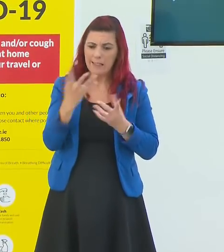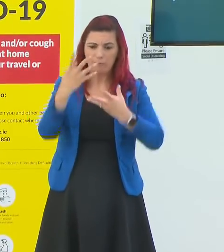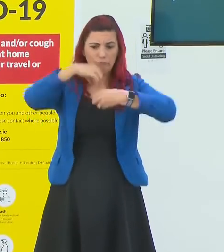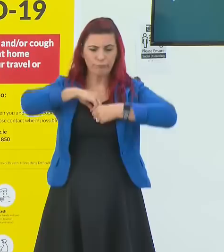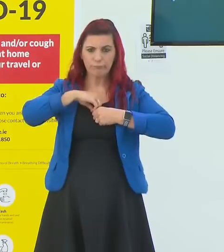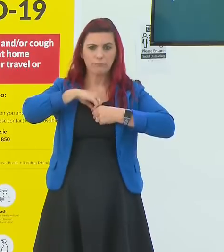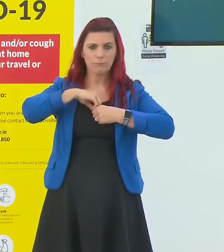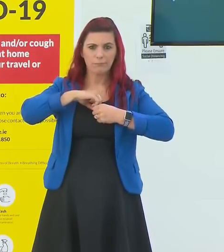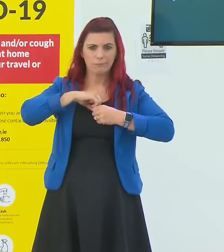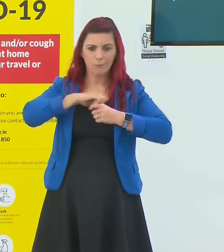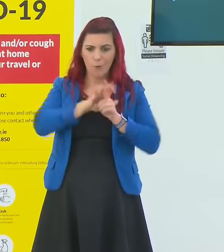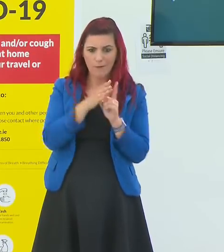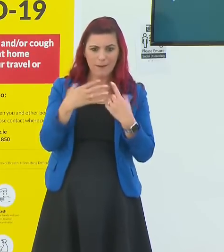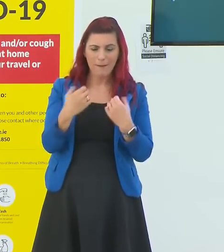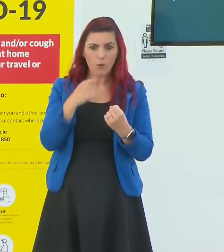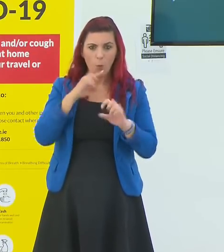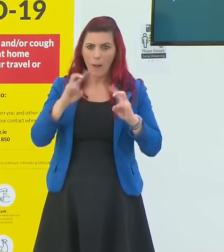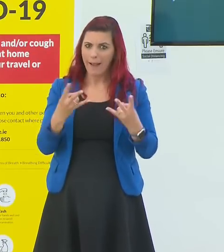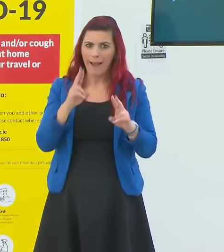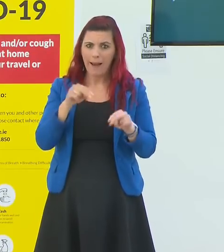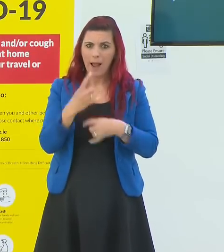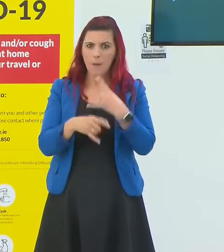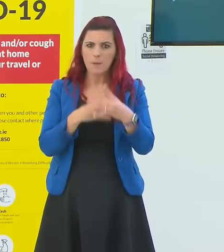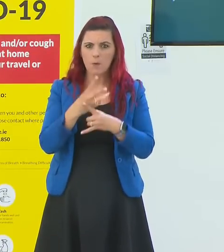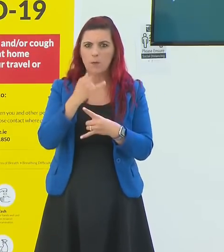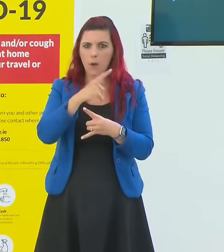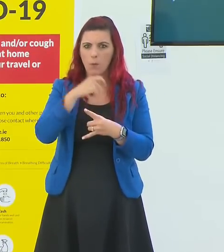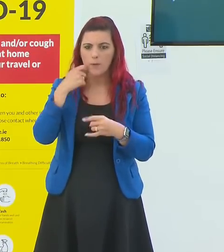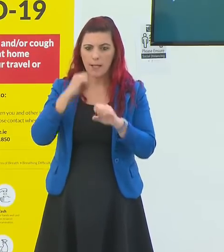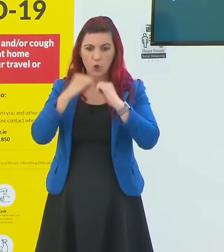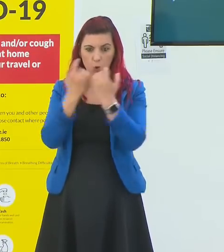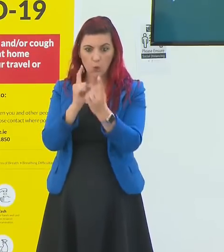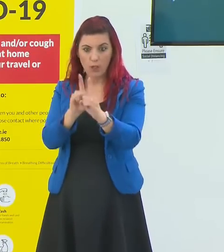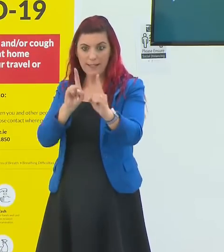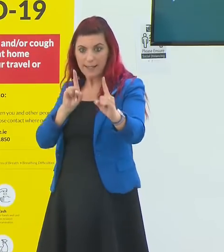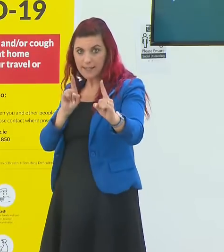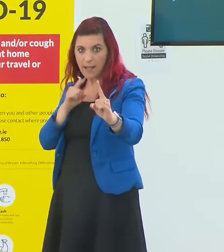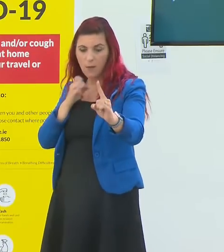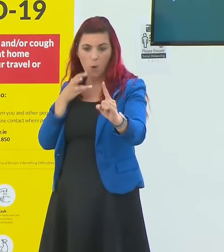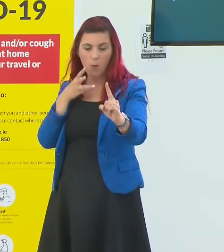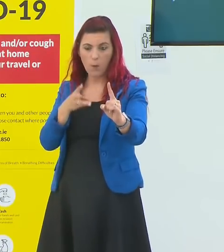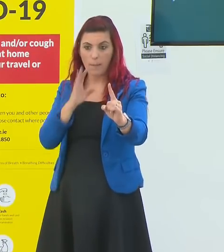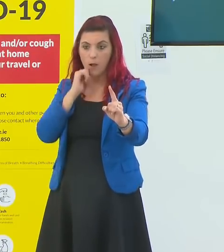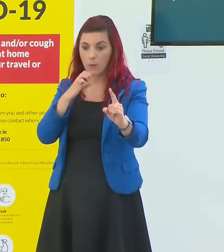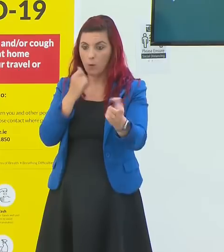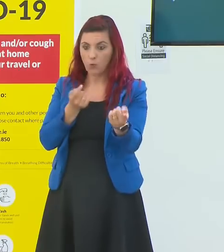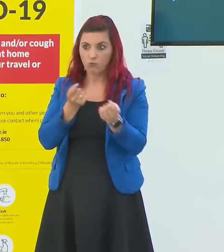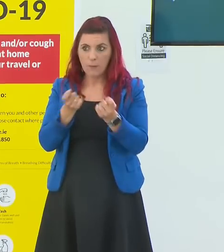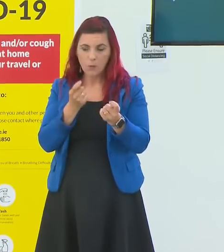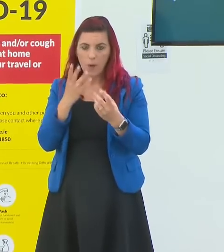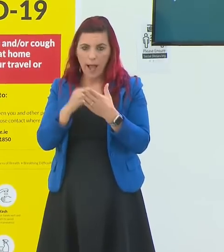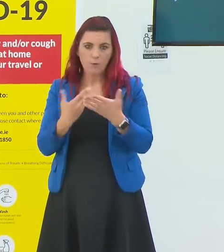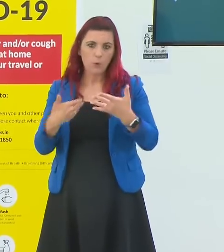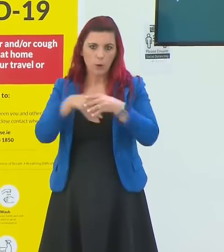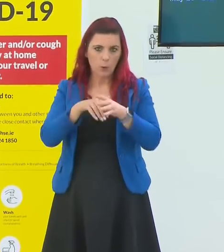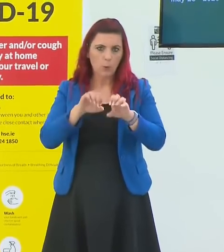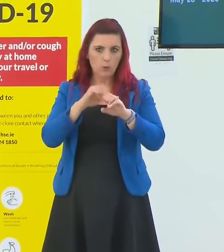other places, the only cure are those measures which include keeping apart.